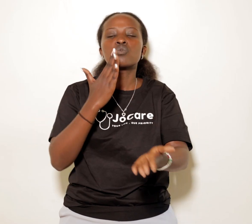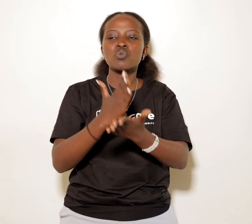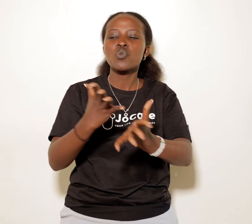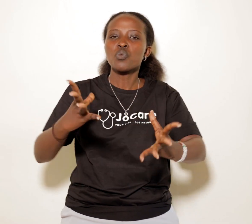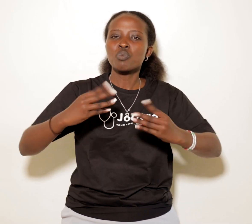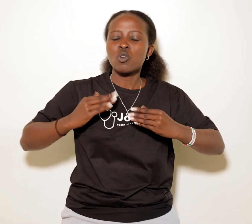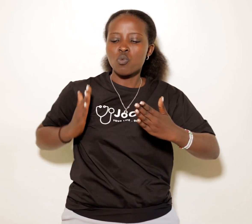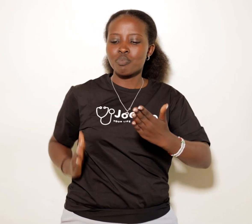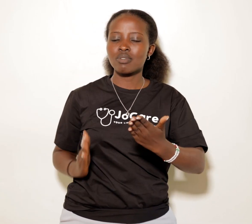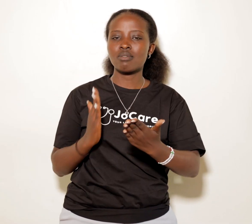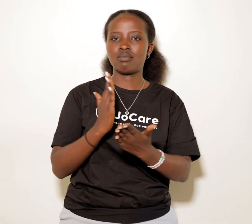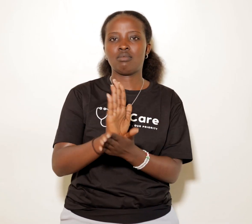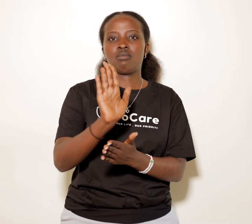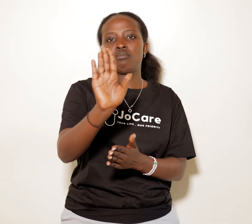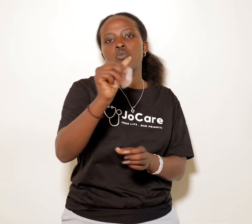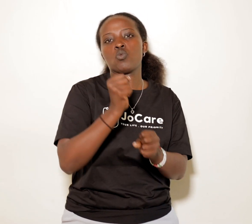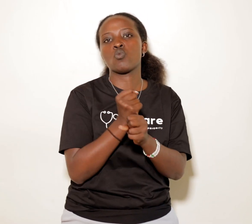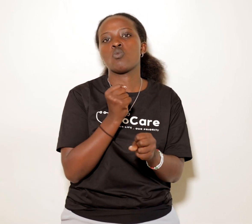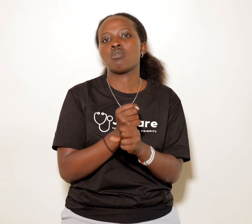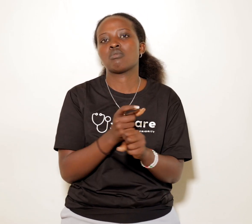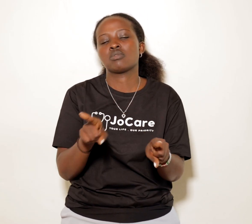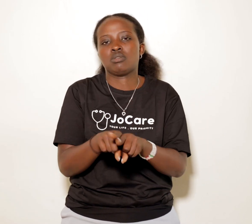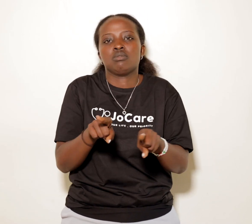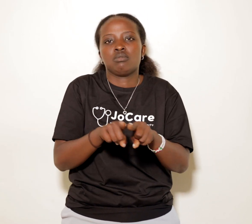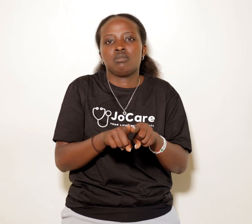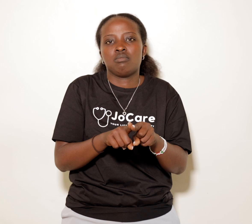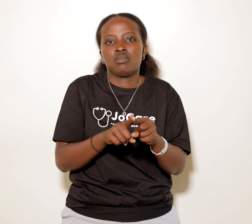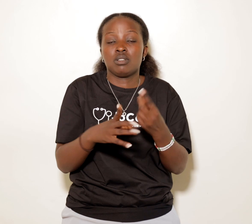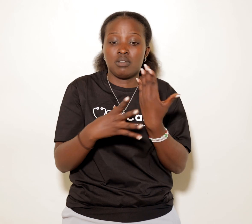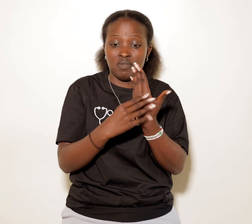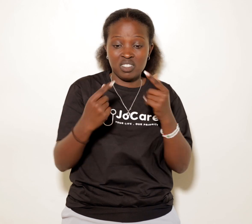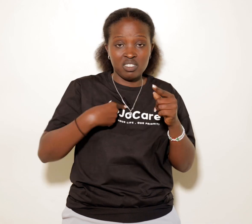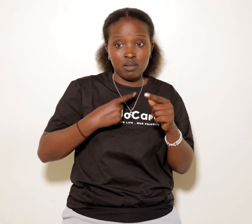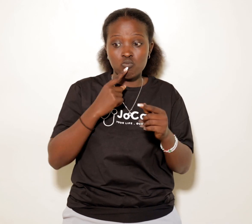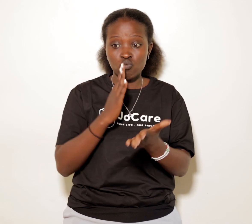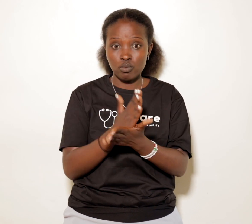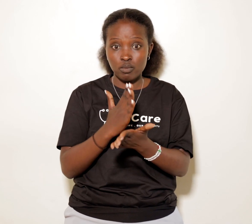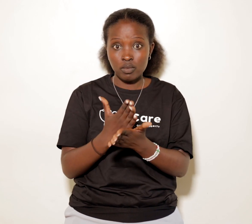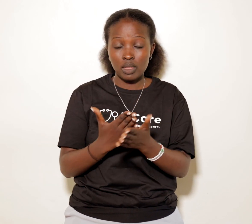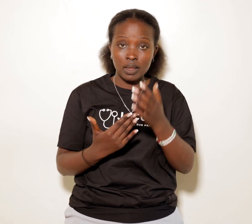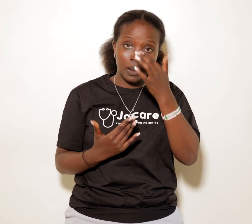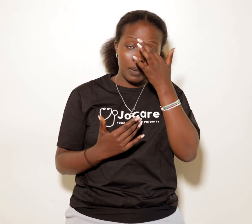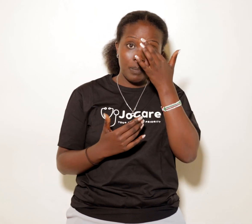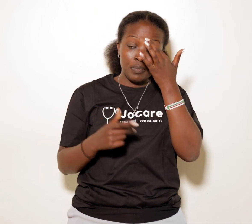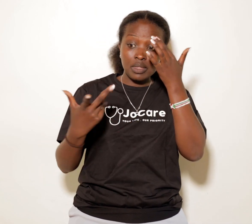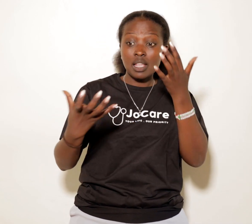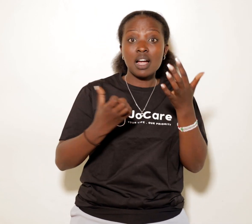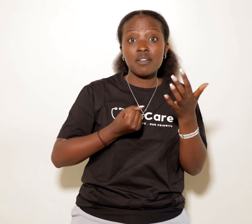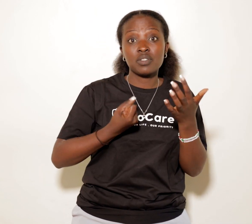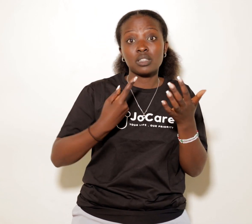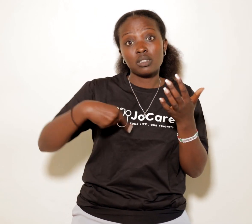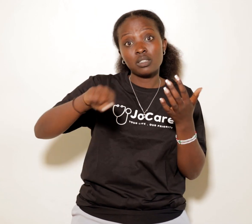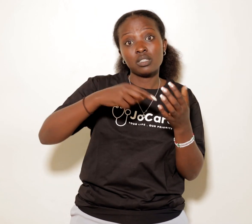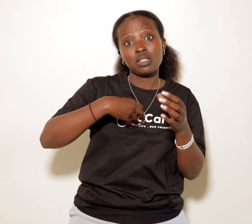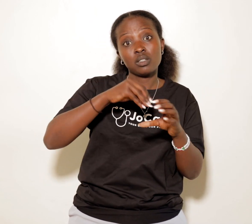also have the same desires that normal people do. Okay. Is there any myth or